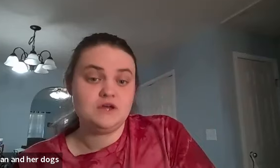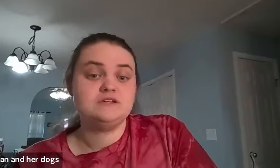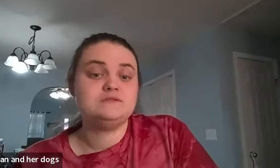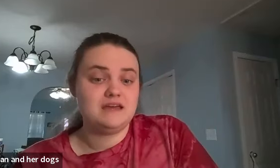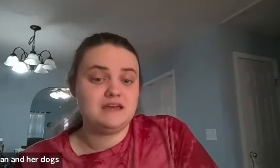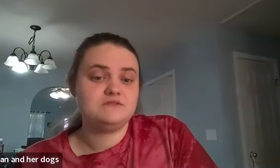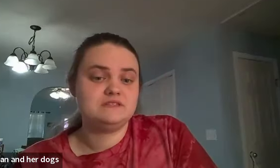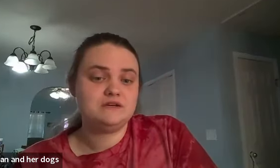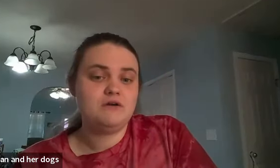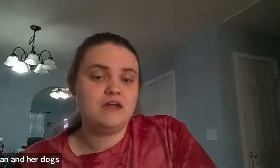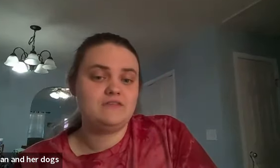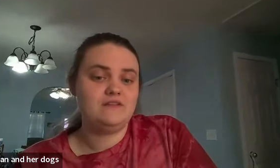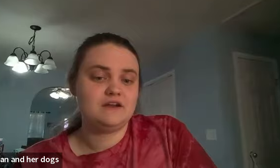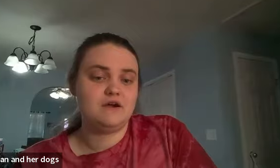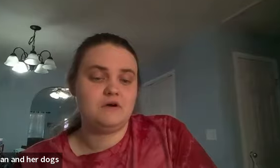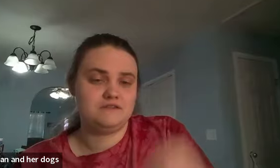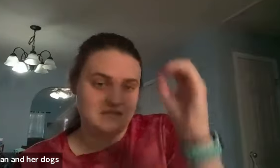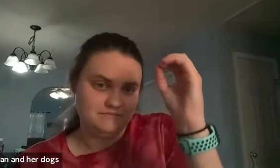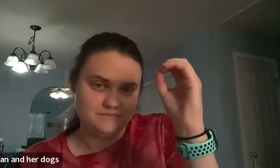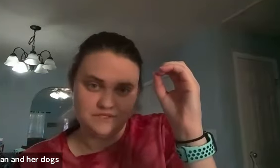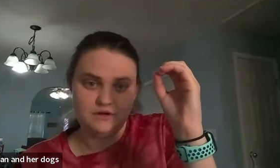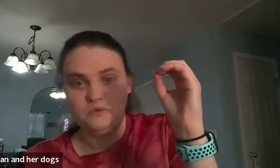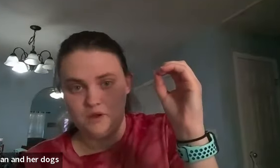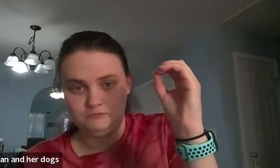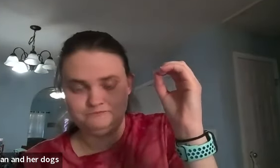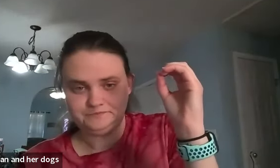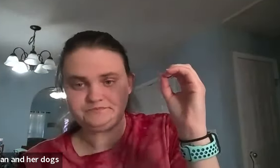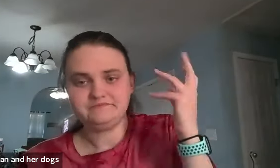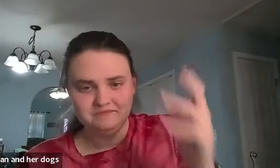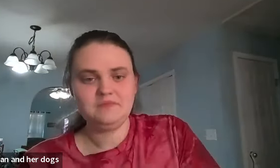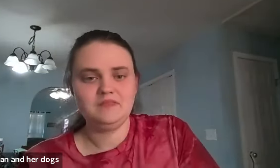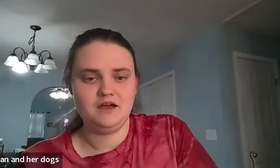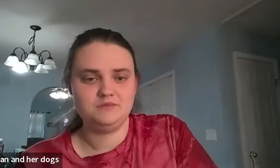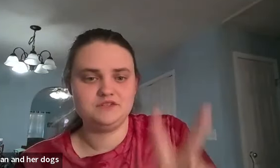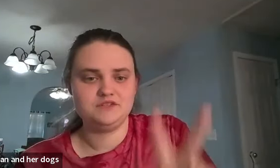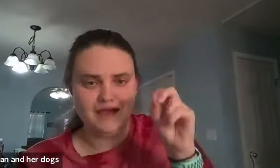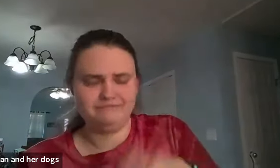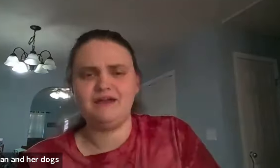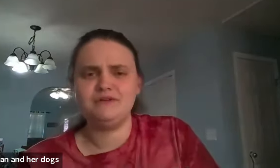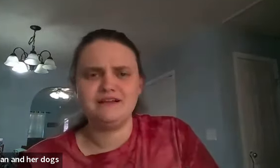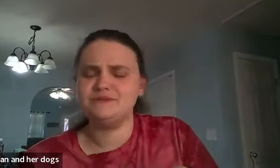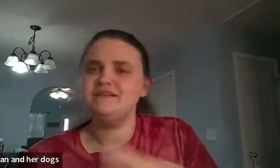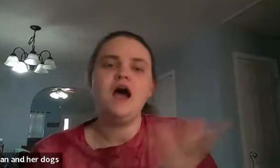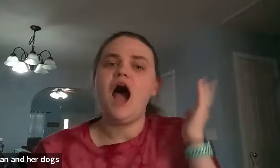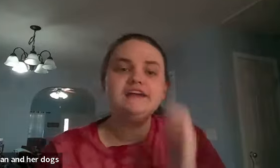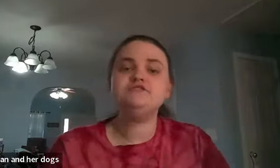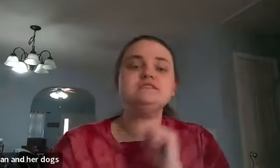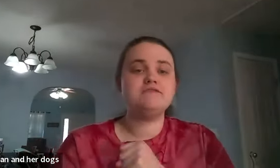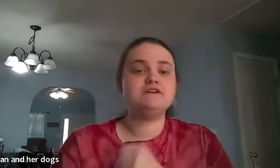So yes, so the 0 and the letter O are the same. 0, O. So I realized I do this every class.